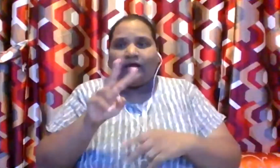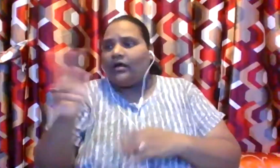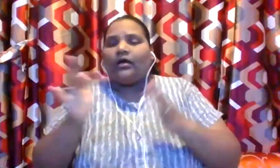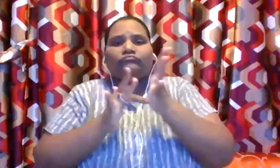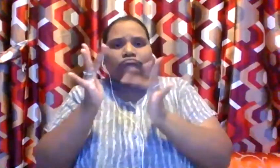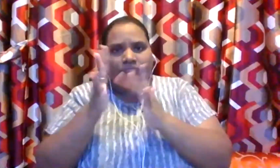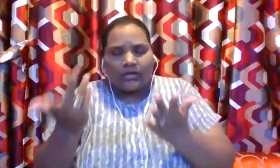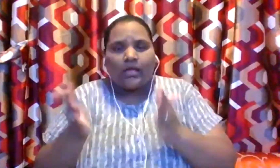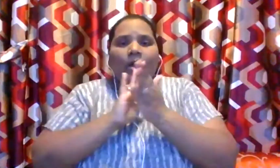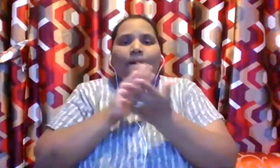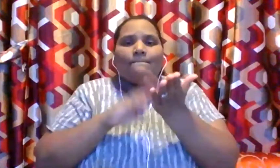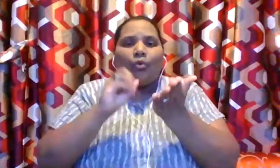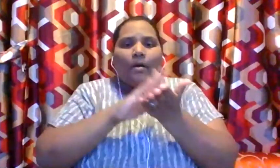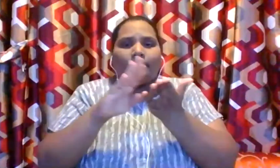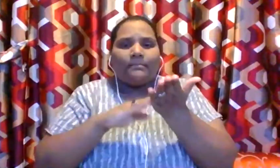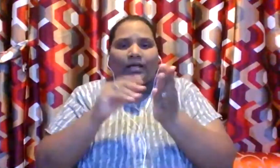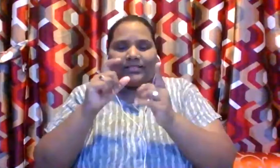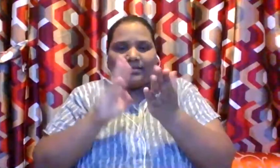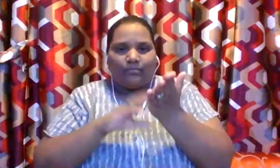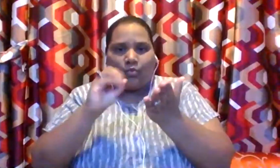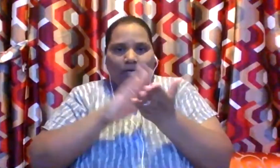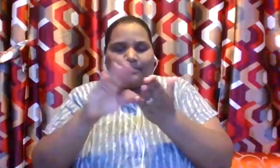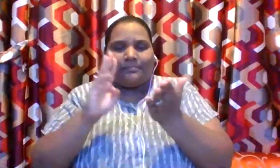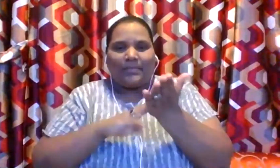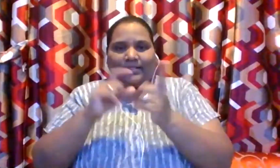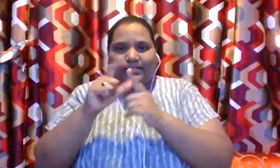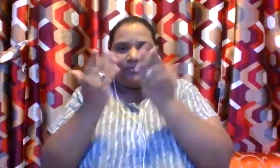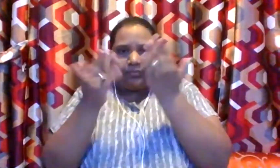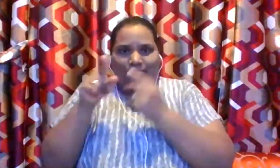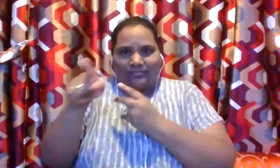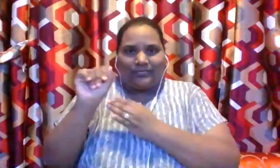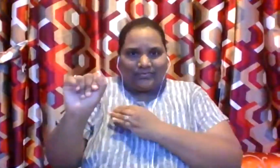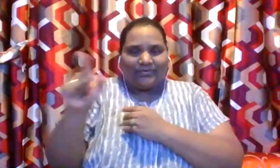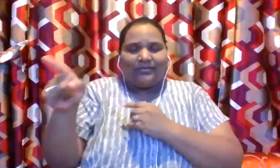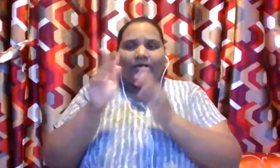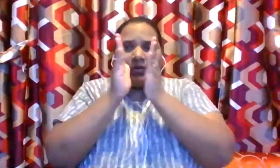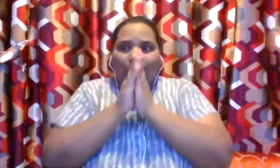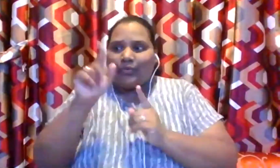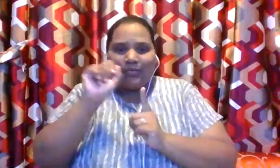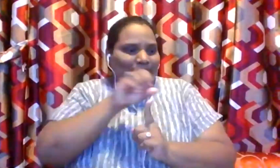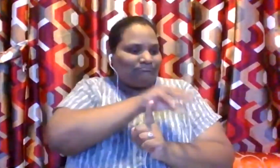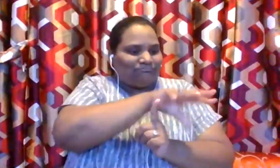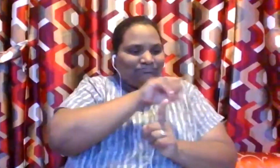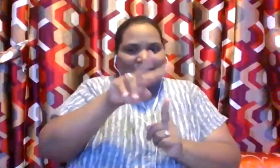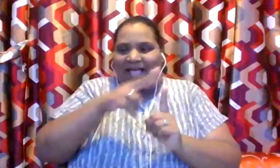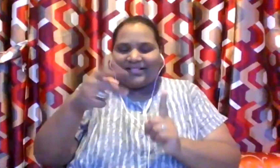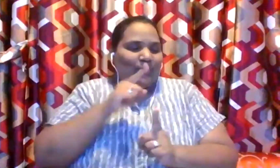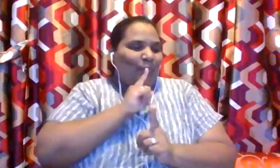Muhammad, Prophet Muhammad. So Lord has been sending his messengers one after the other as according to the time that